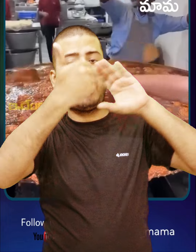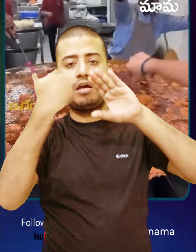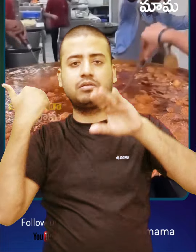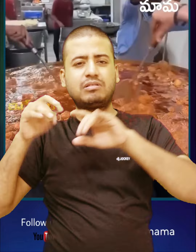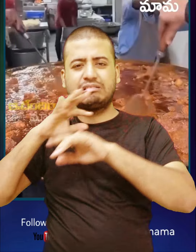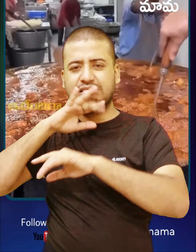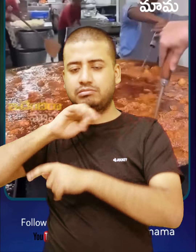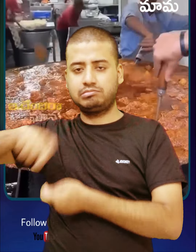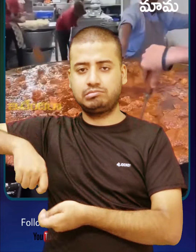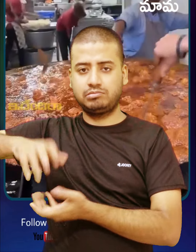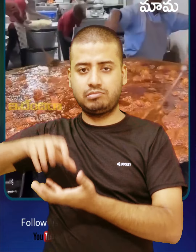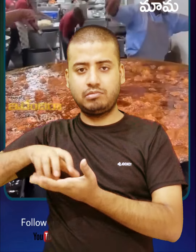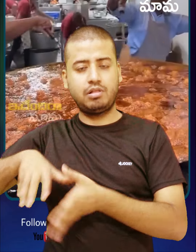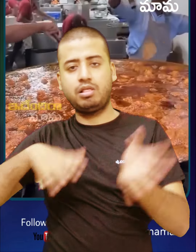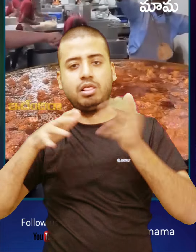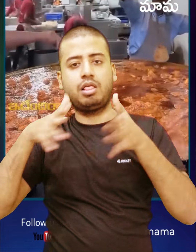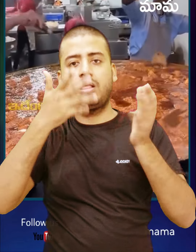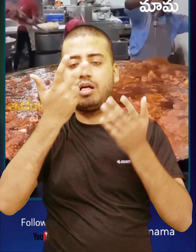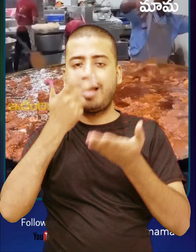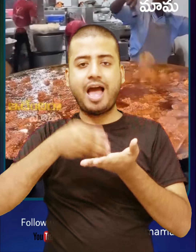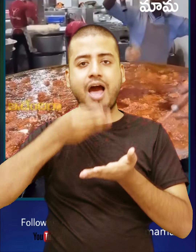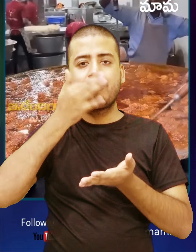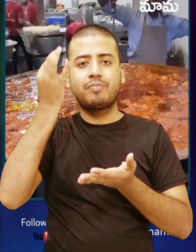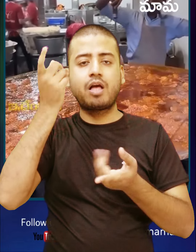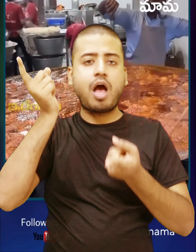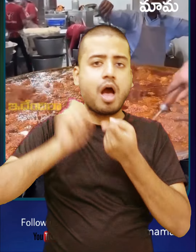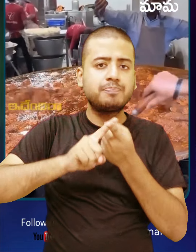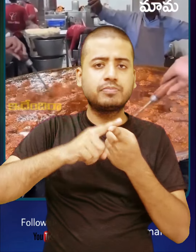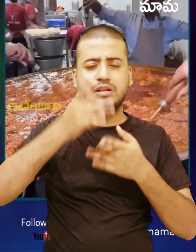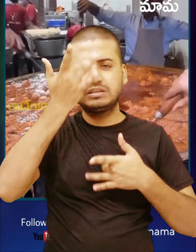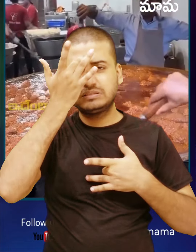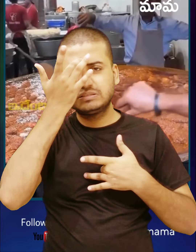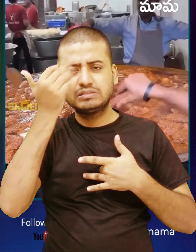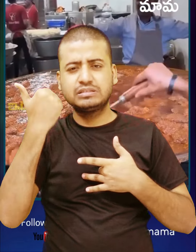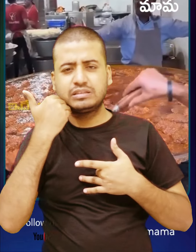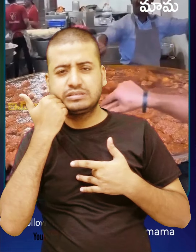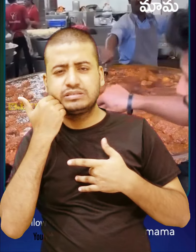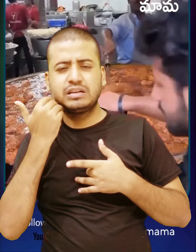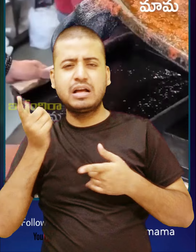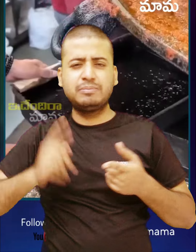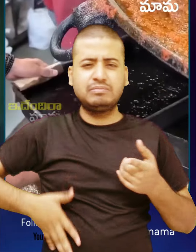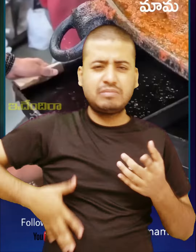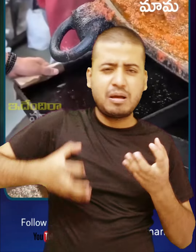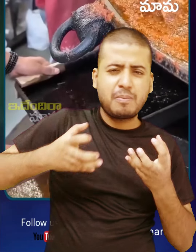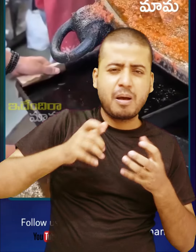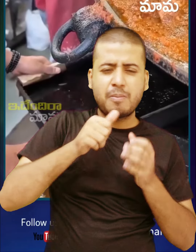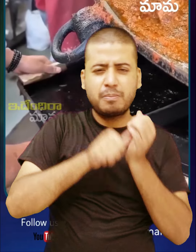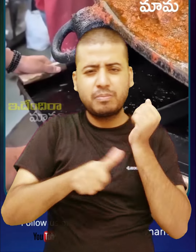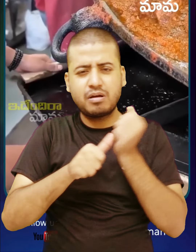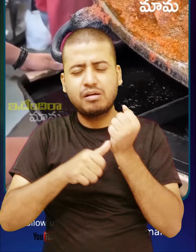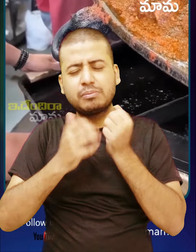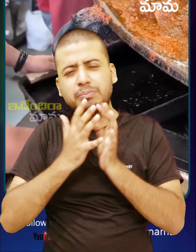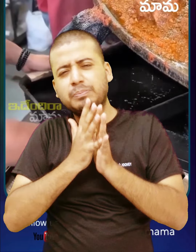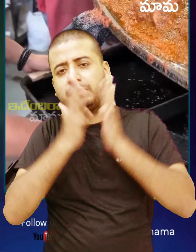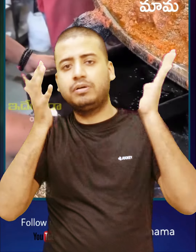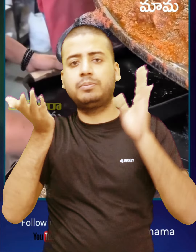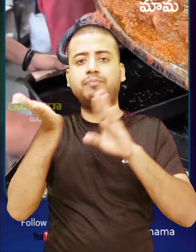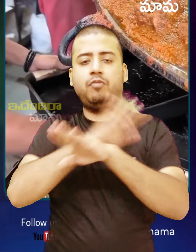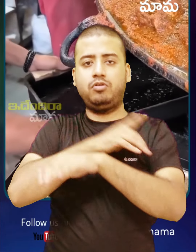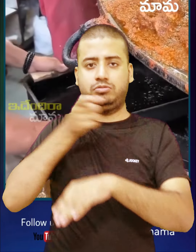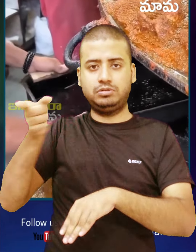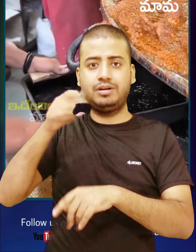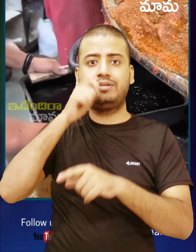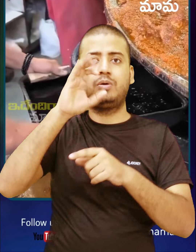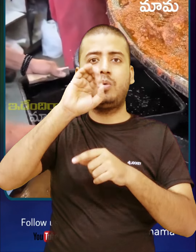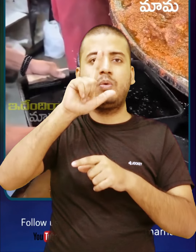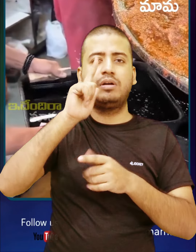stomachs. Burnt or sour taste. Burnt food can be a sign of improper cooking. And the burnt taste itself can be